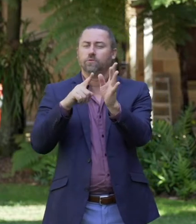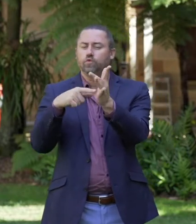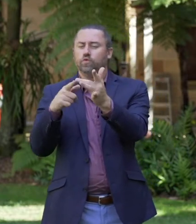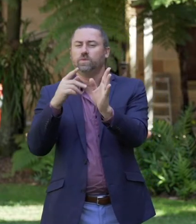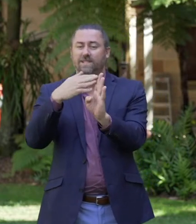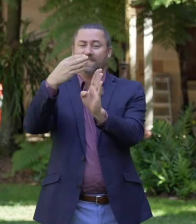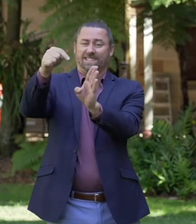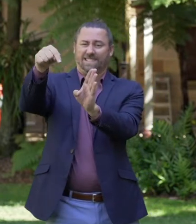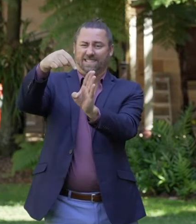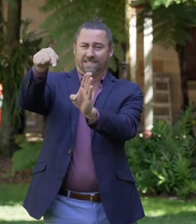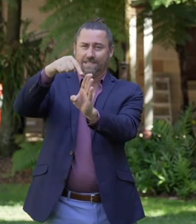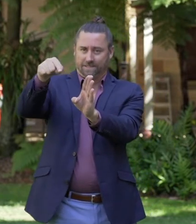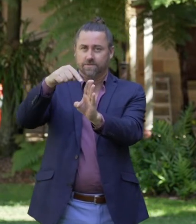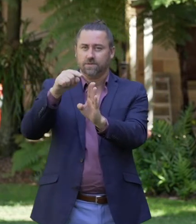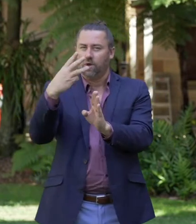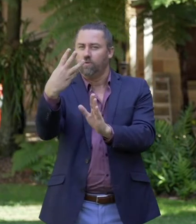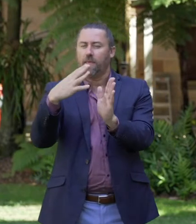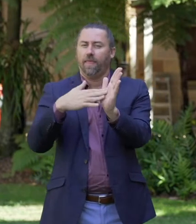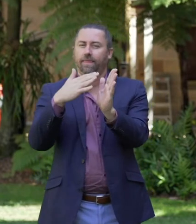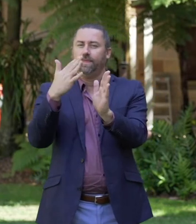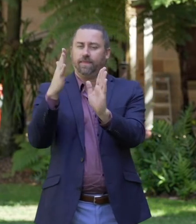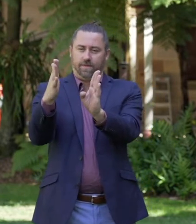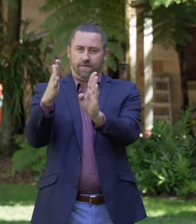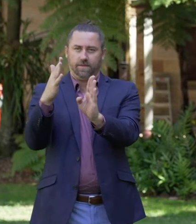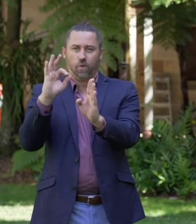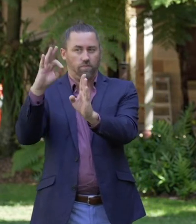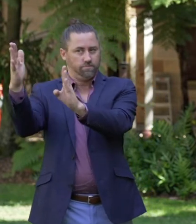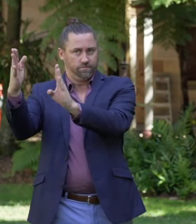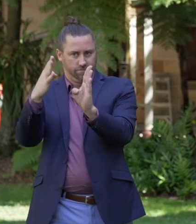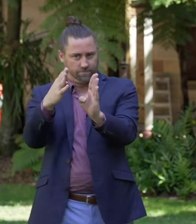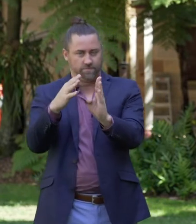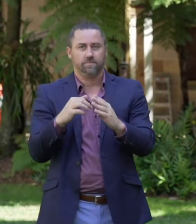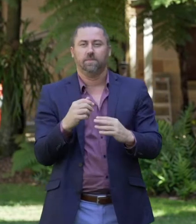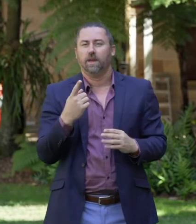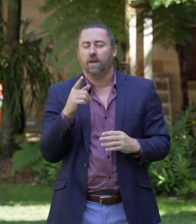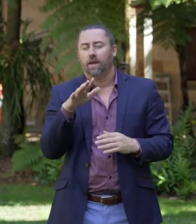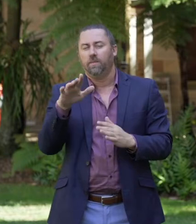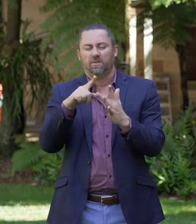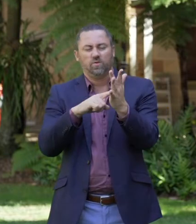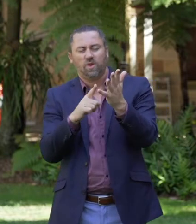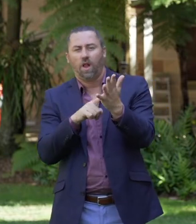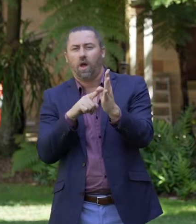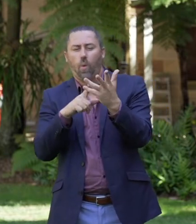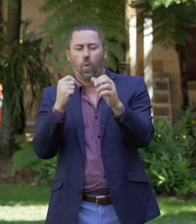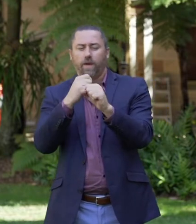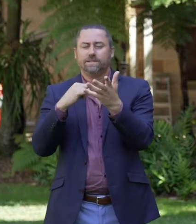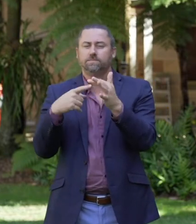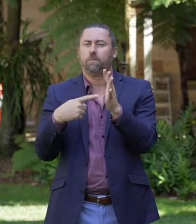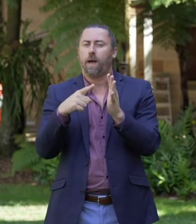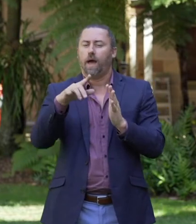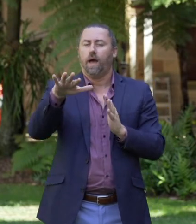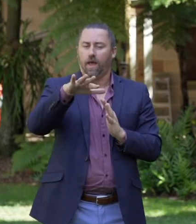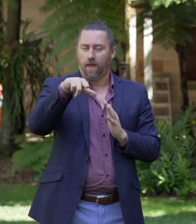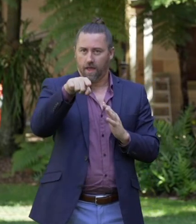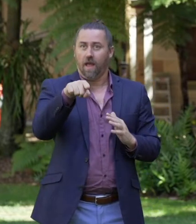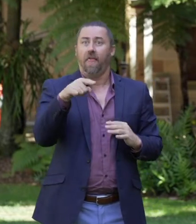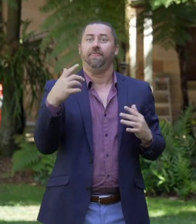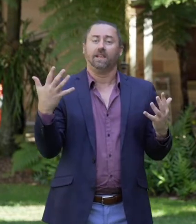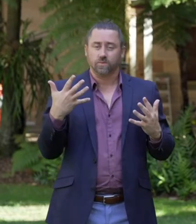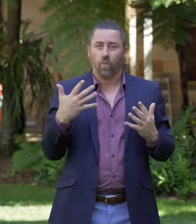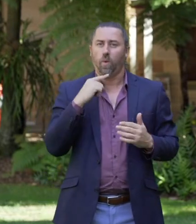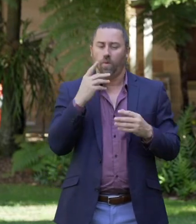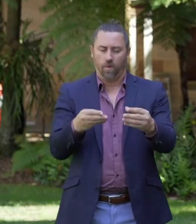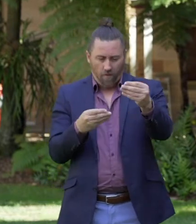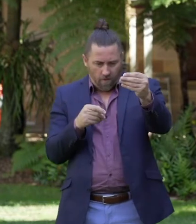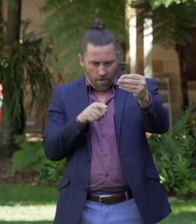is another commitment of our government to continue to ease with those cost of living pressures. And I'll hand over to the Energy Minister,